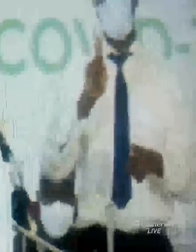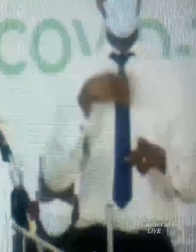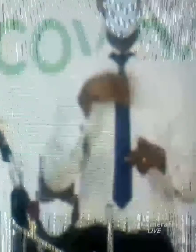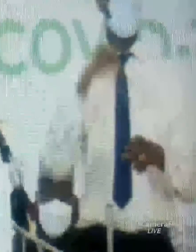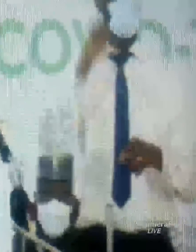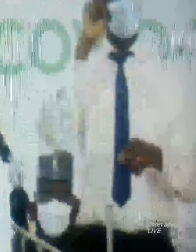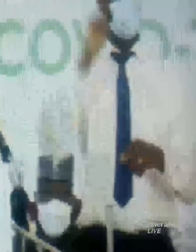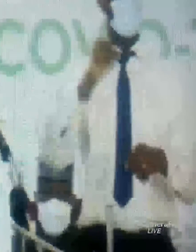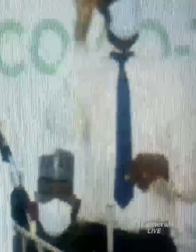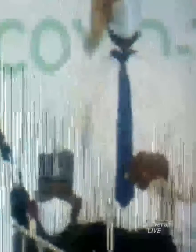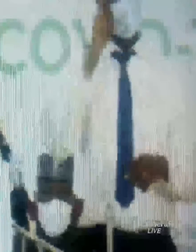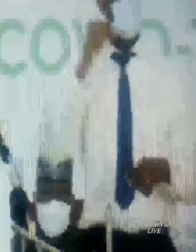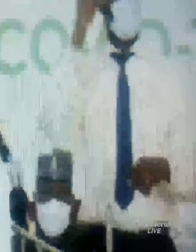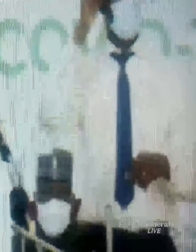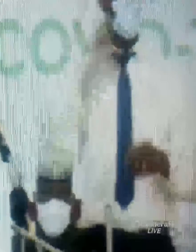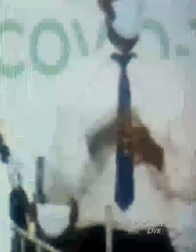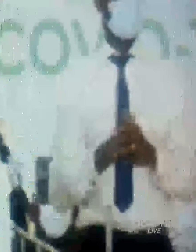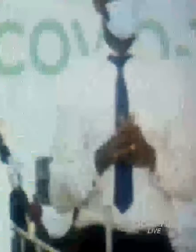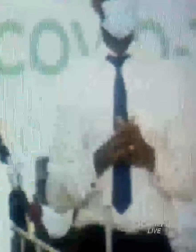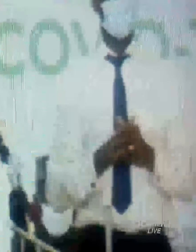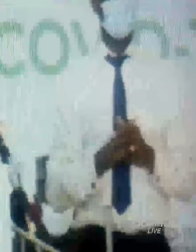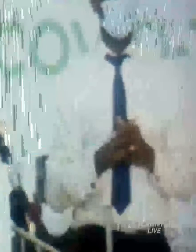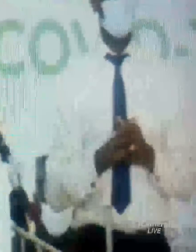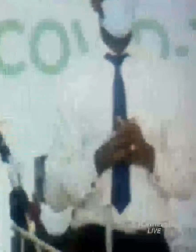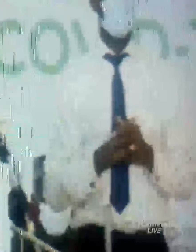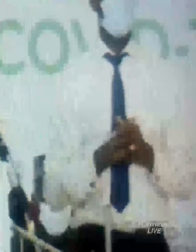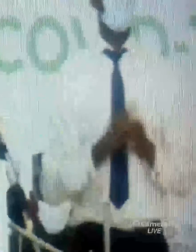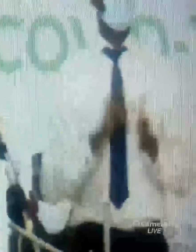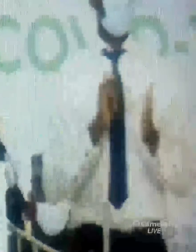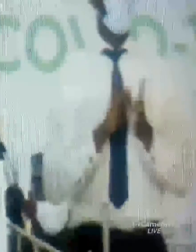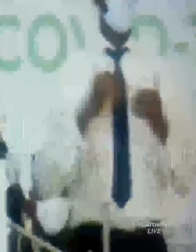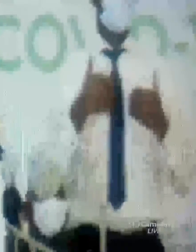now adopting a policy we've had since September.